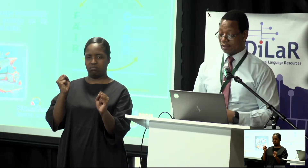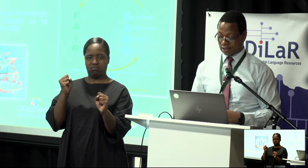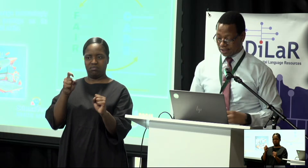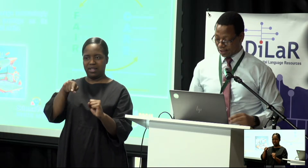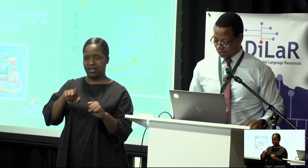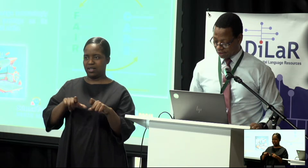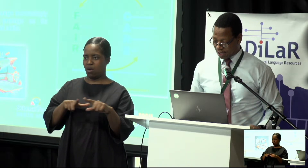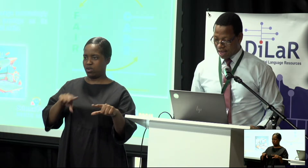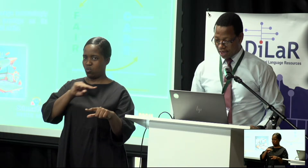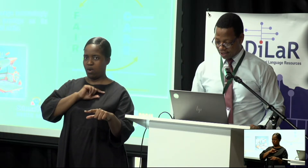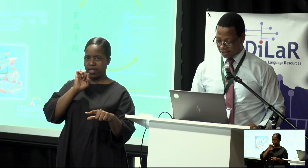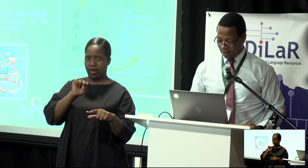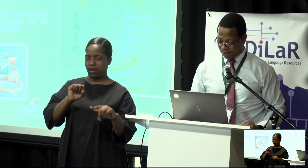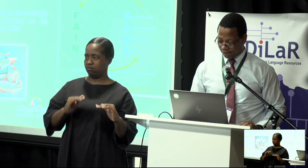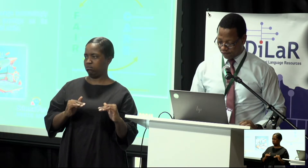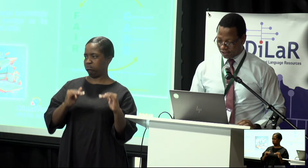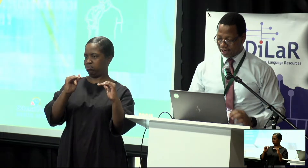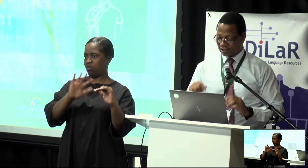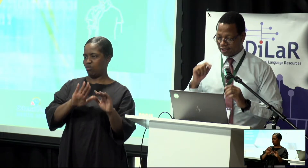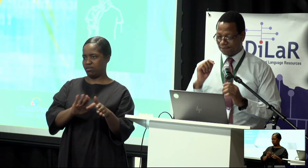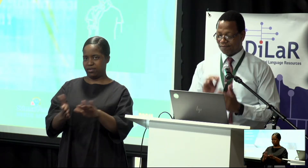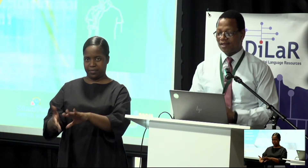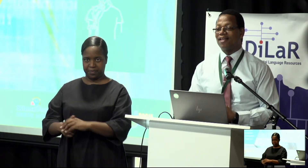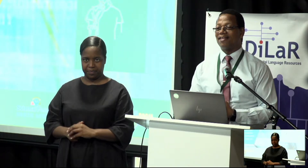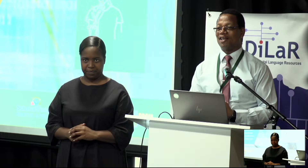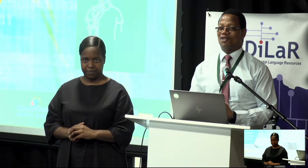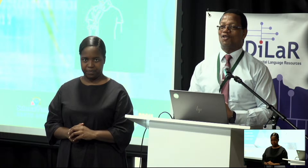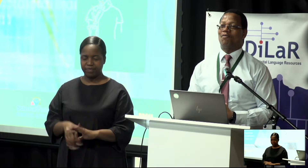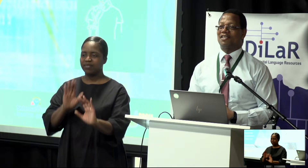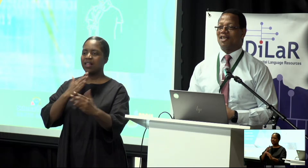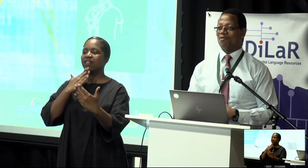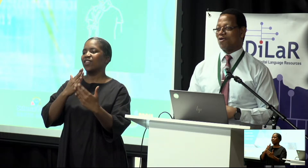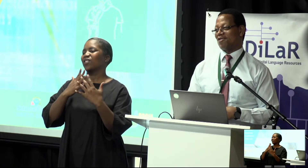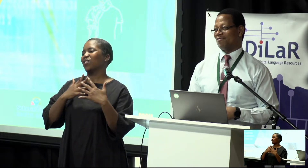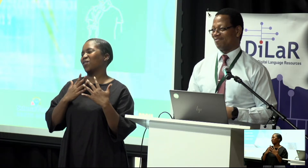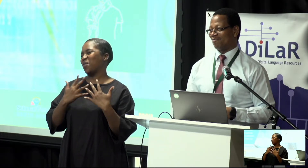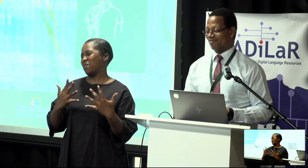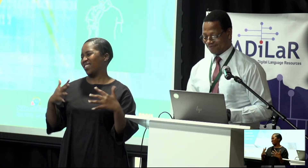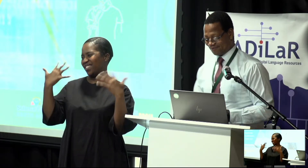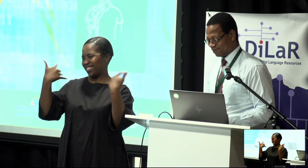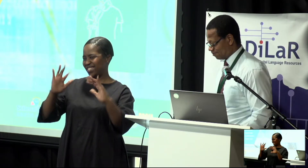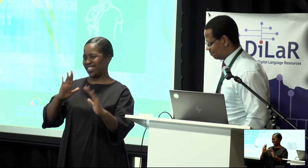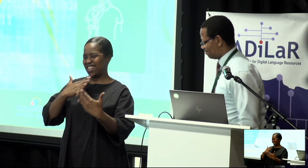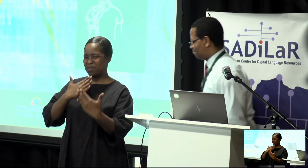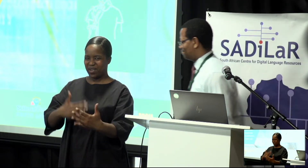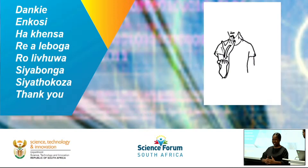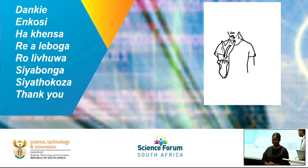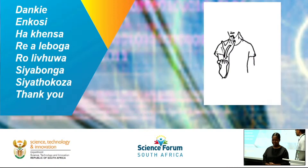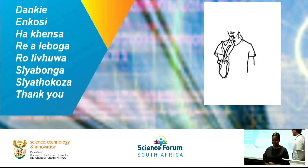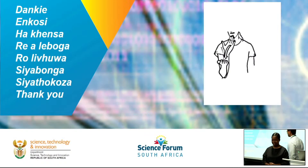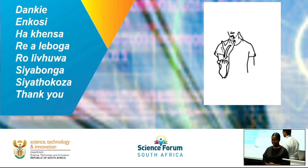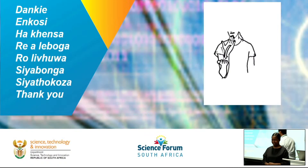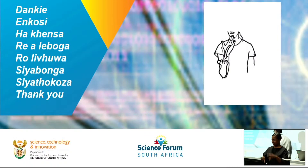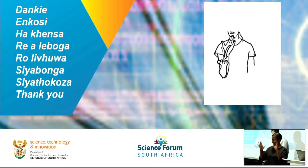that these languages can subsist in the cyber infrastructure. Thank you so much. Ke a leboha.